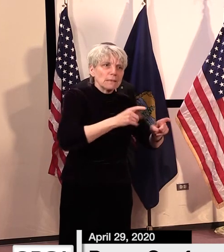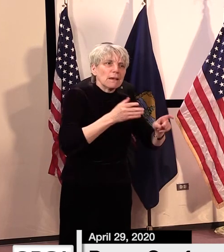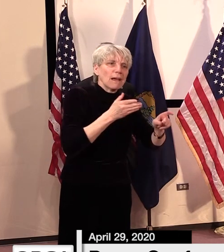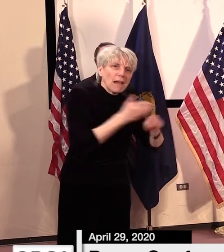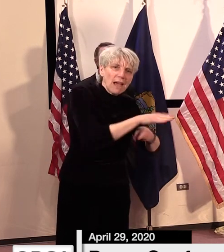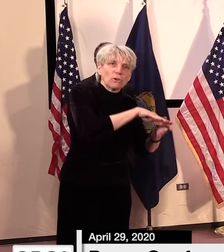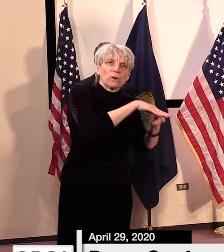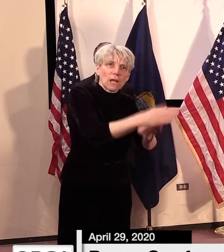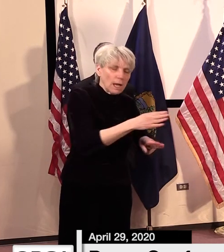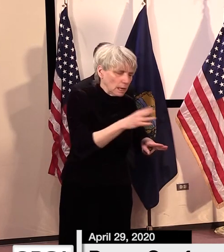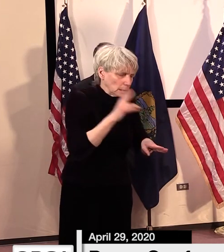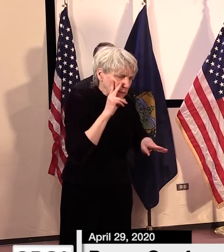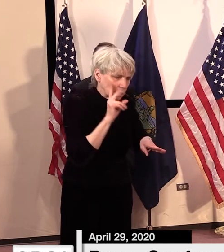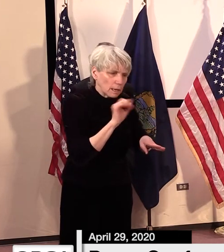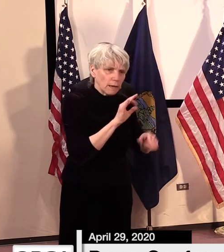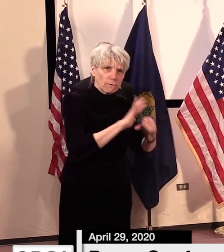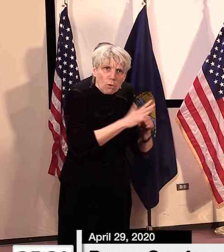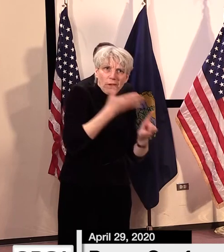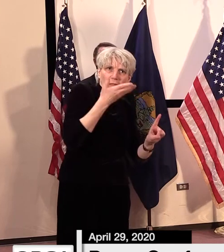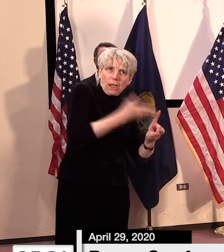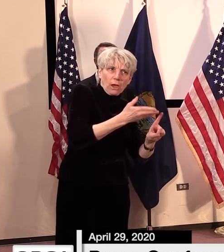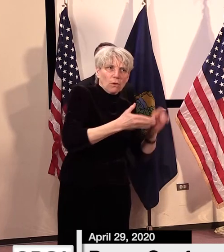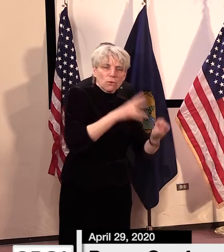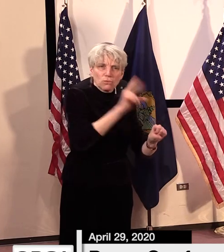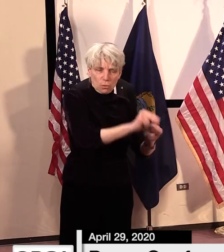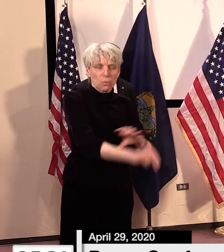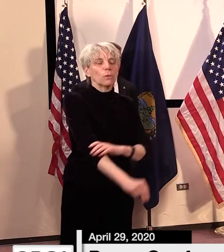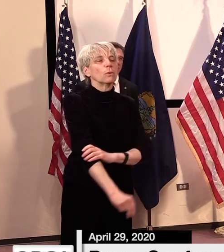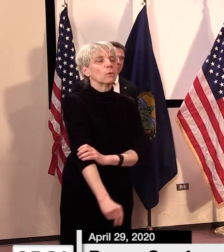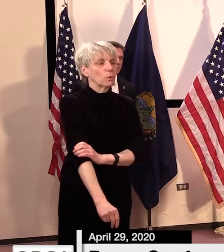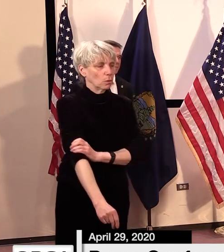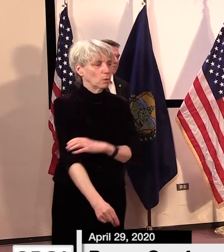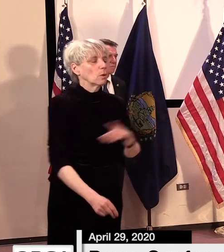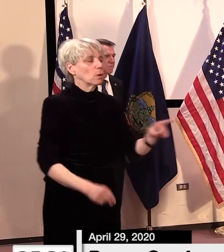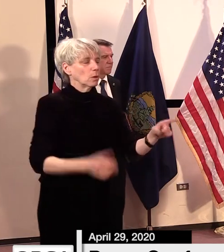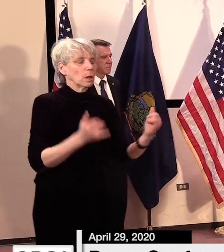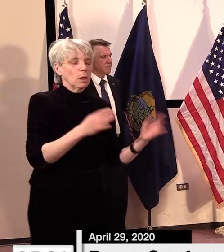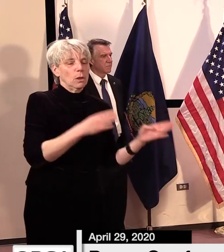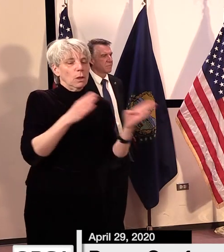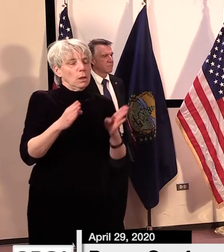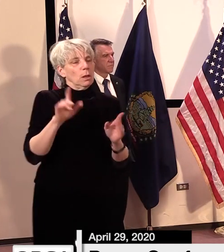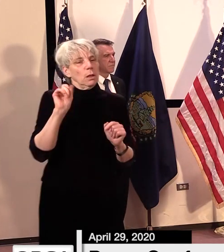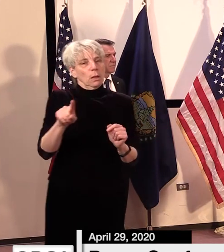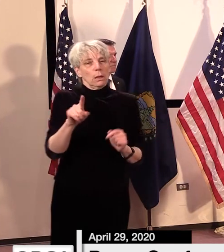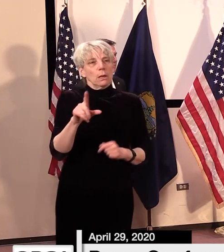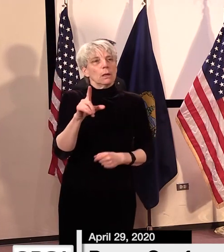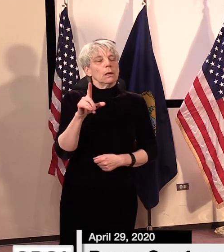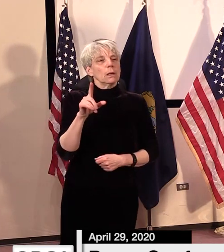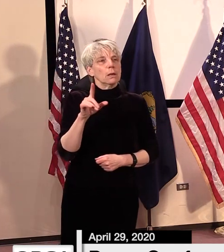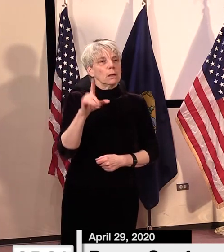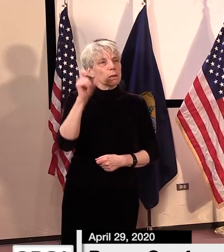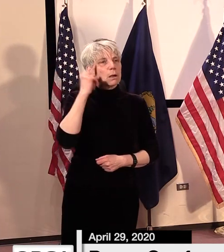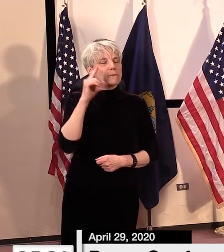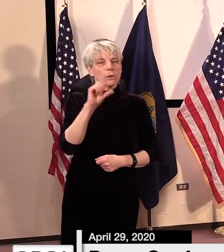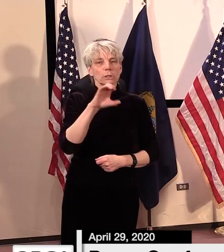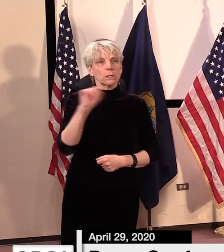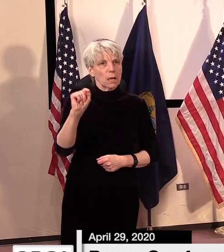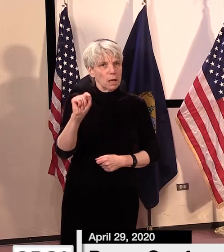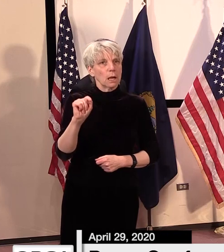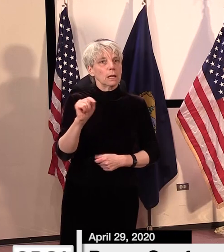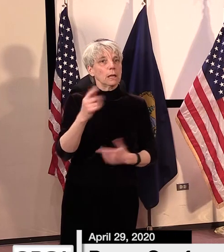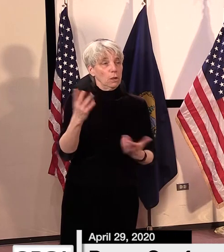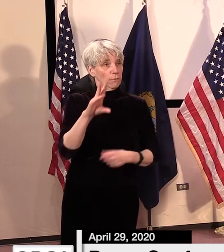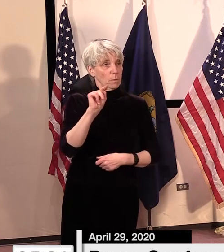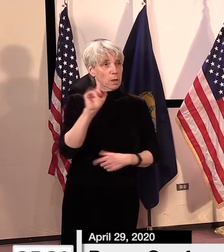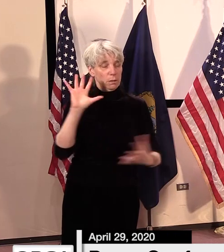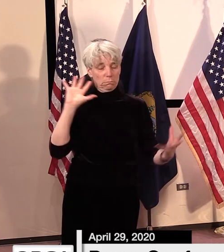And I have one more follow-up on this issue with Governor Scott. More than half of the deaths in Vermont have been at nursing homes or elder